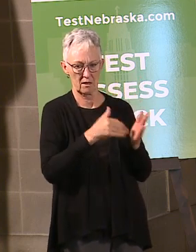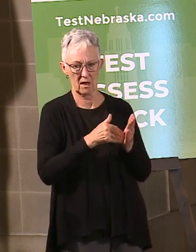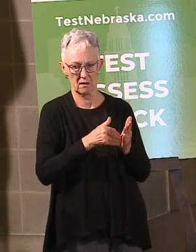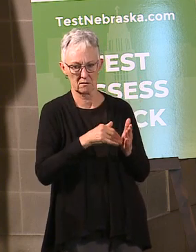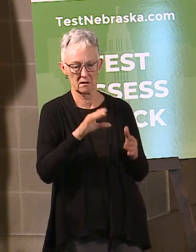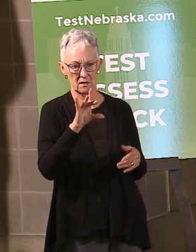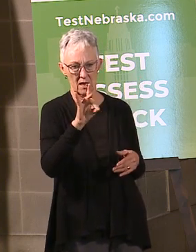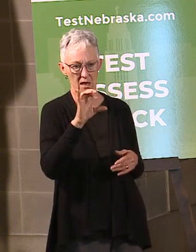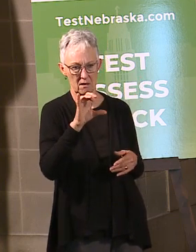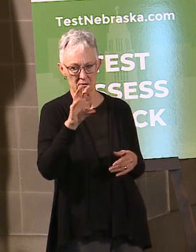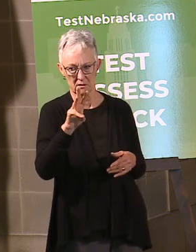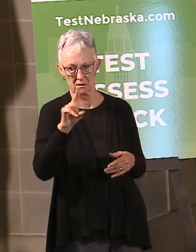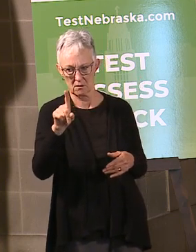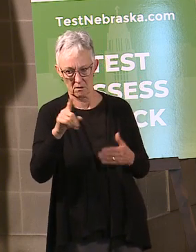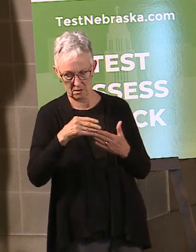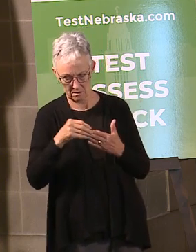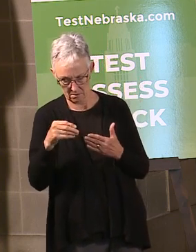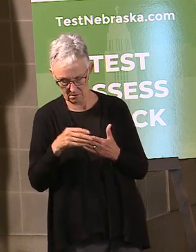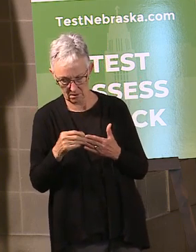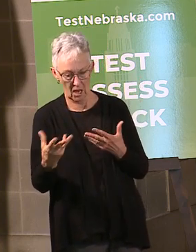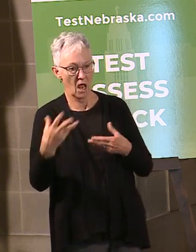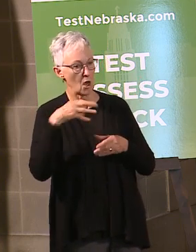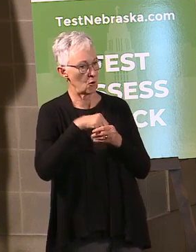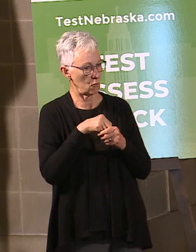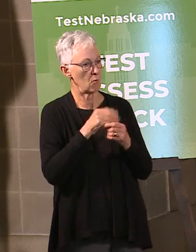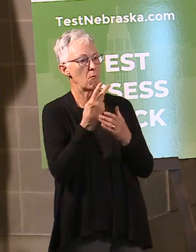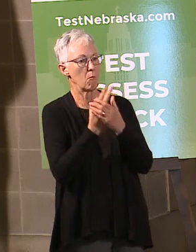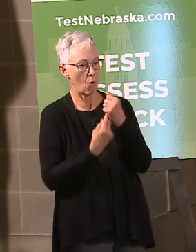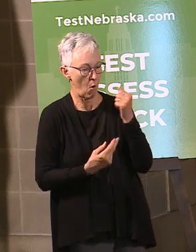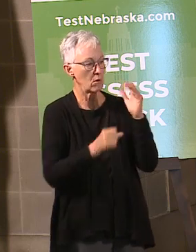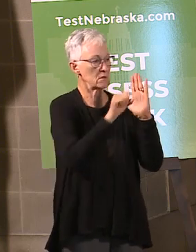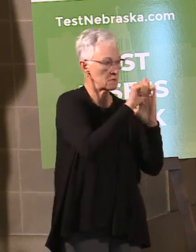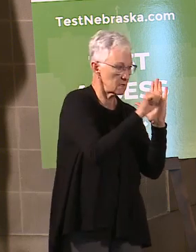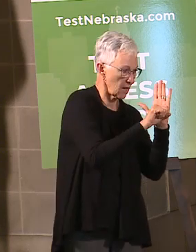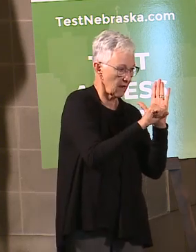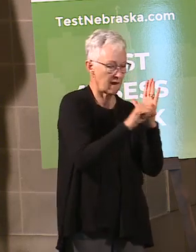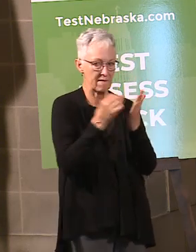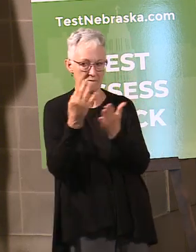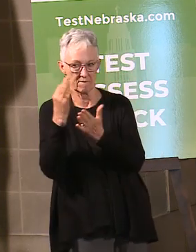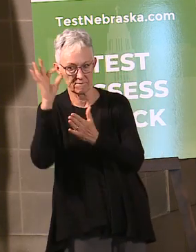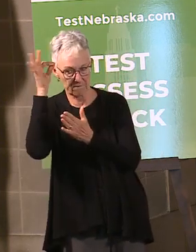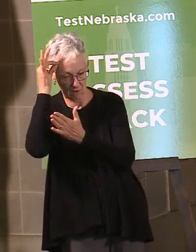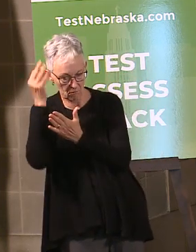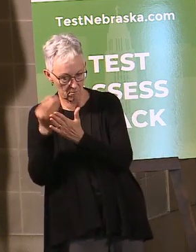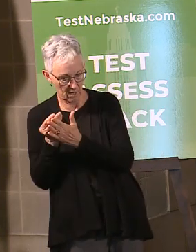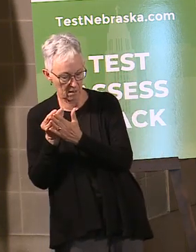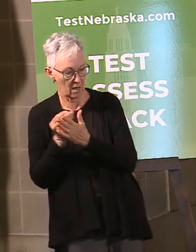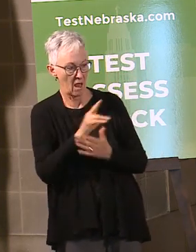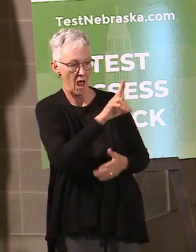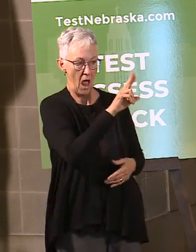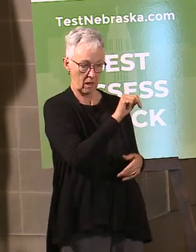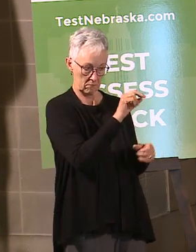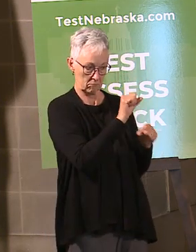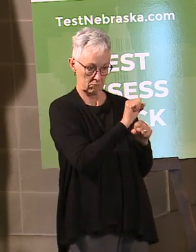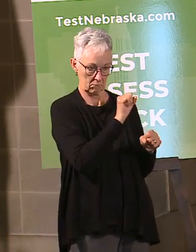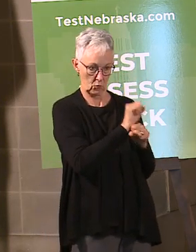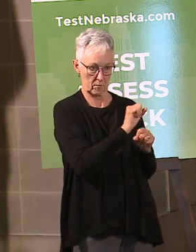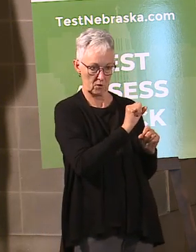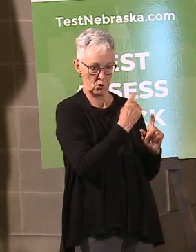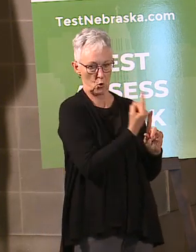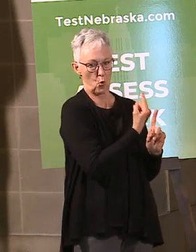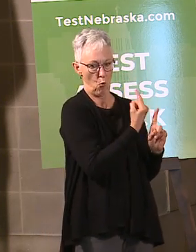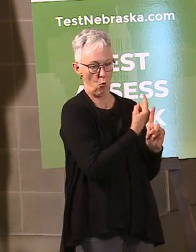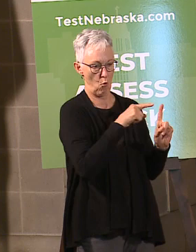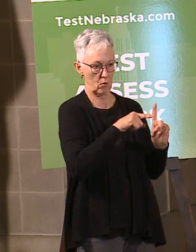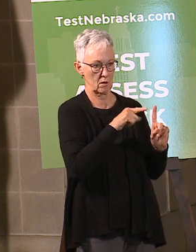$407,881,886. Now, that includes both state and federal benefits. If you just back out the regular unemployment benefits that were paid,